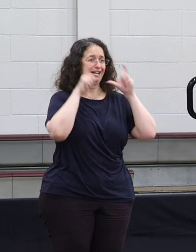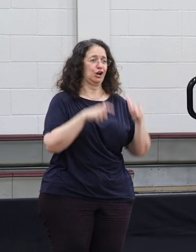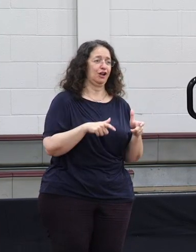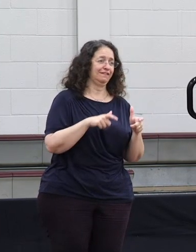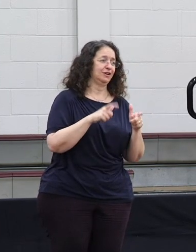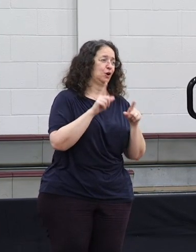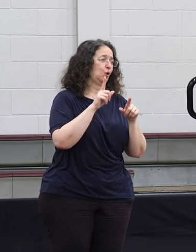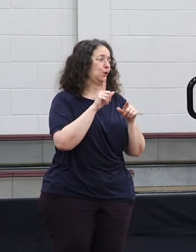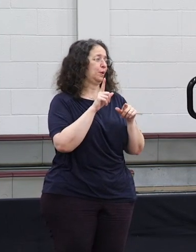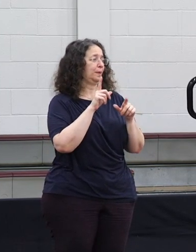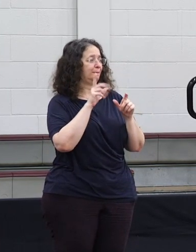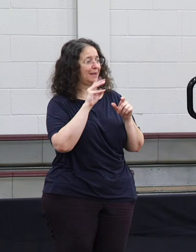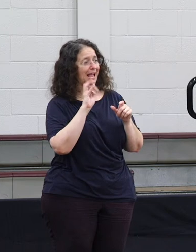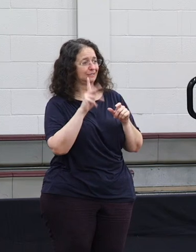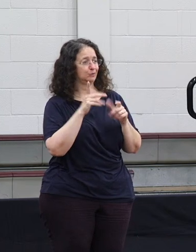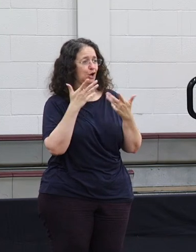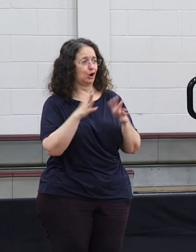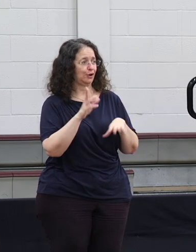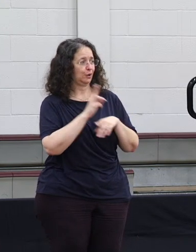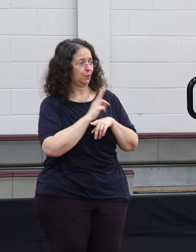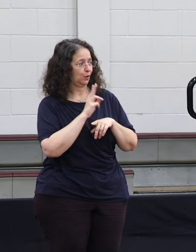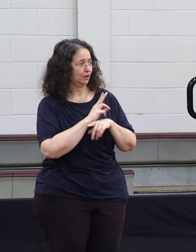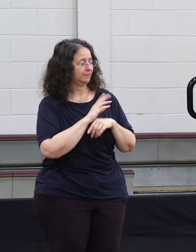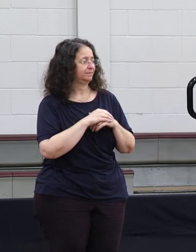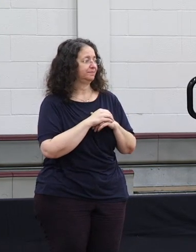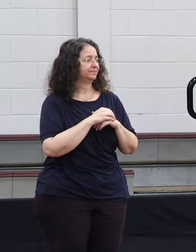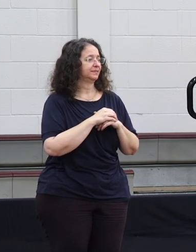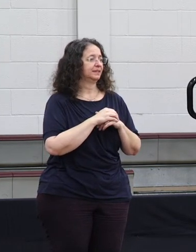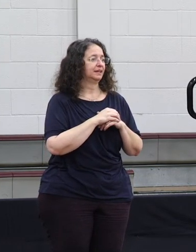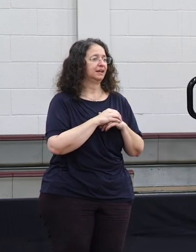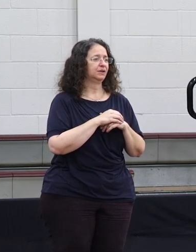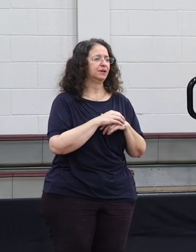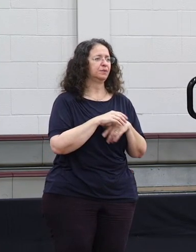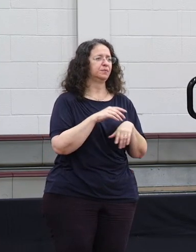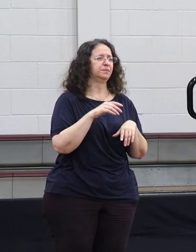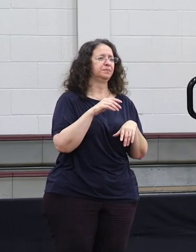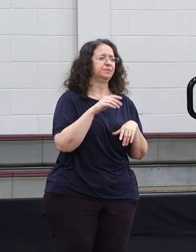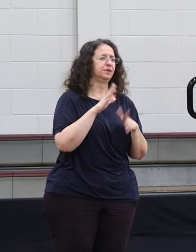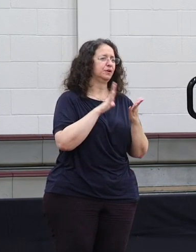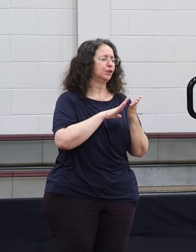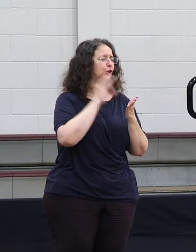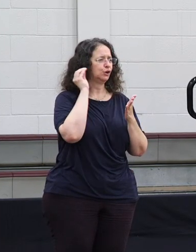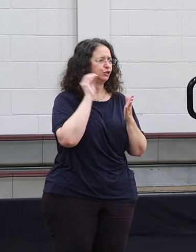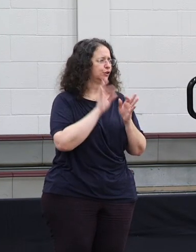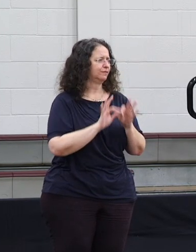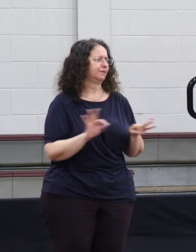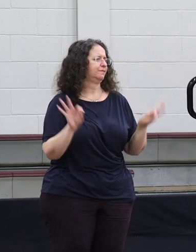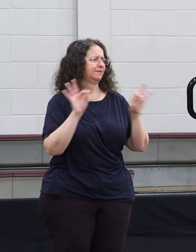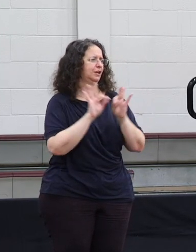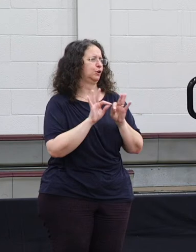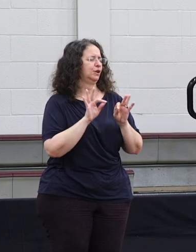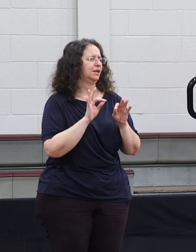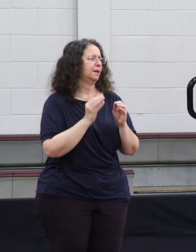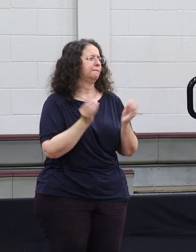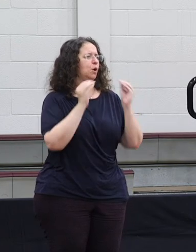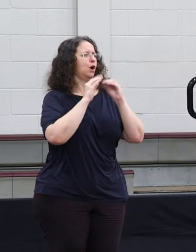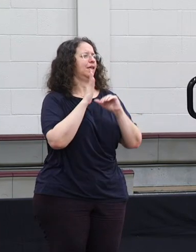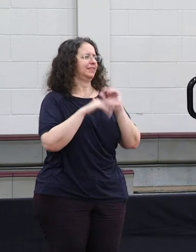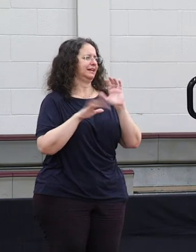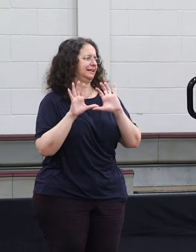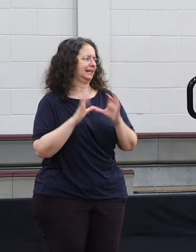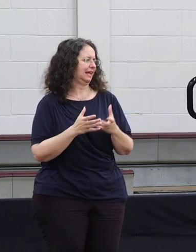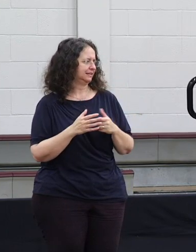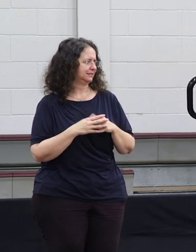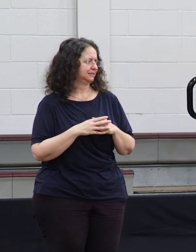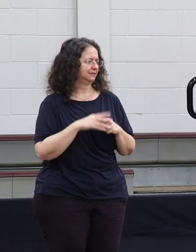taking what we cherish most, it has given us something more valuable than anything we could ever learn in a classroom. It was Daniel Eggert